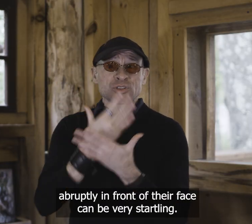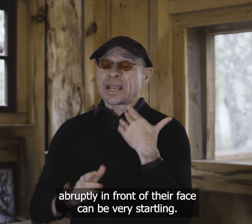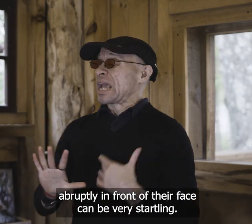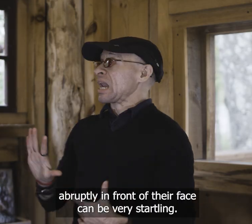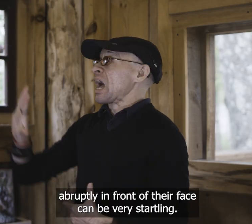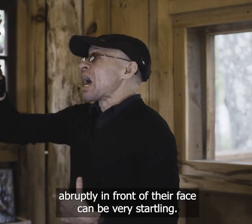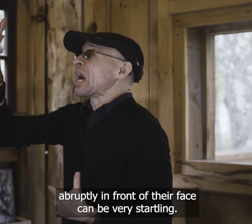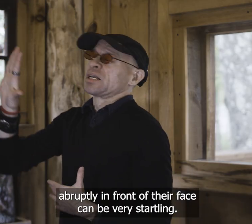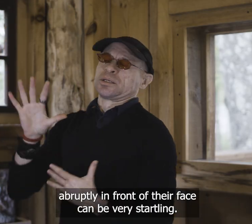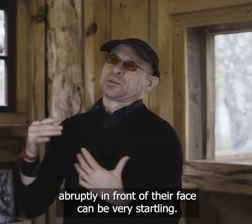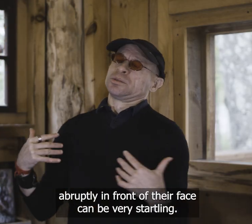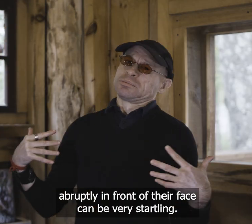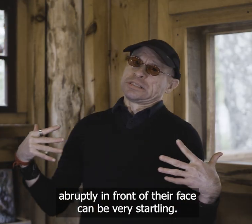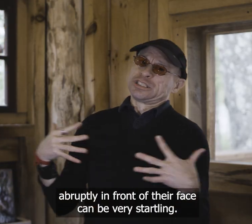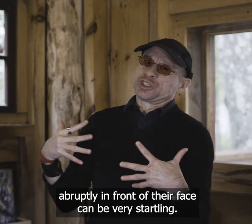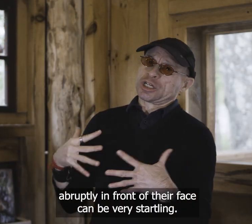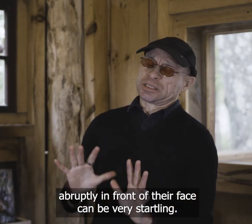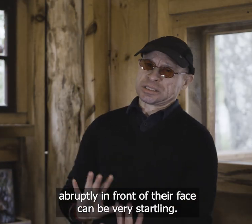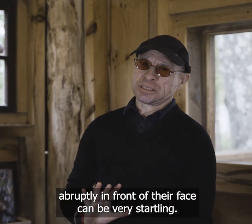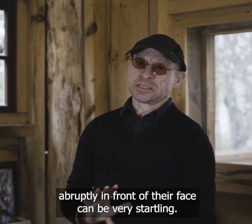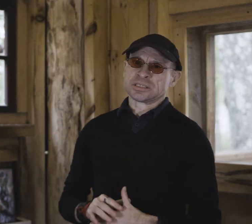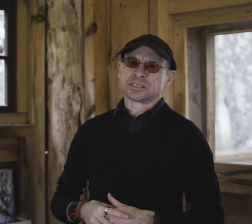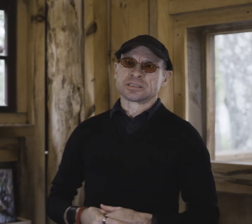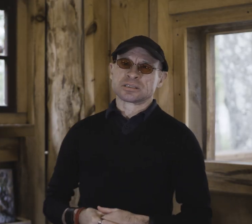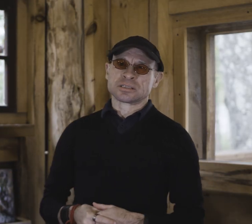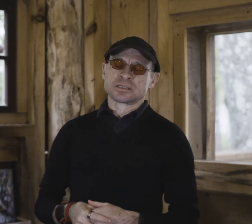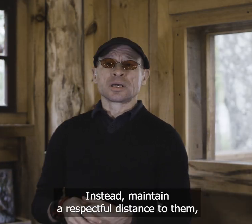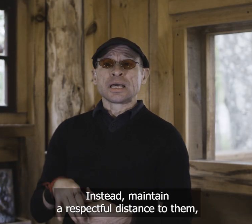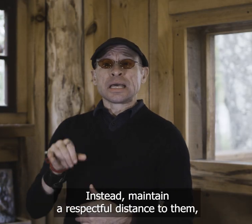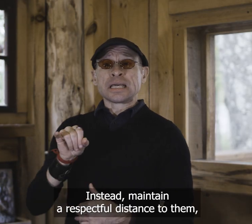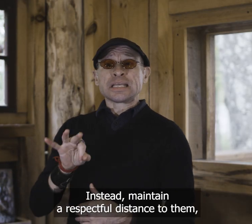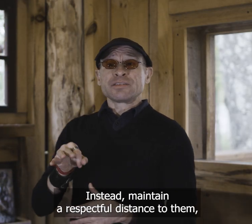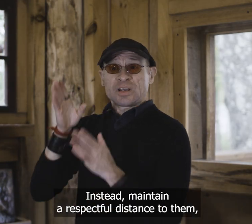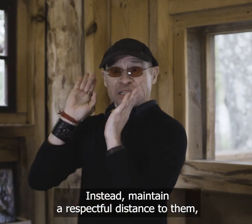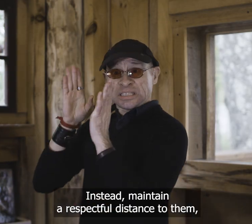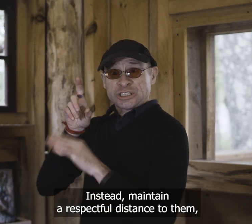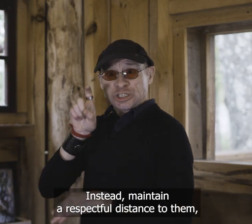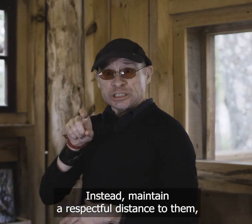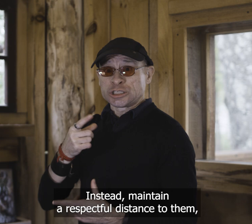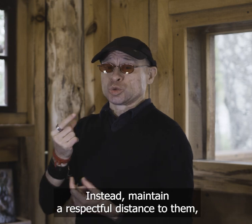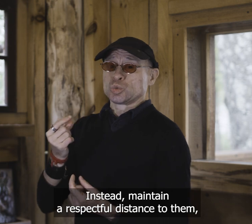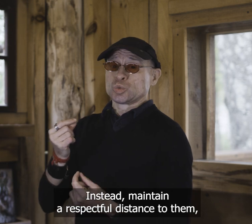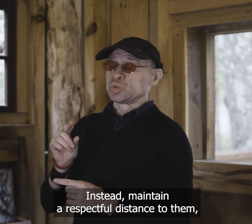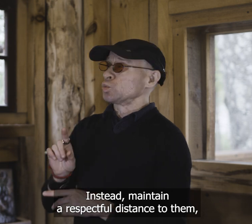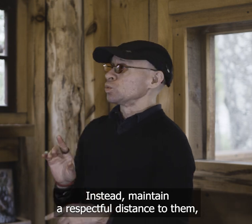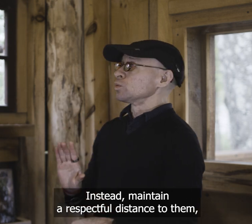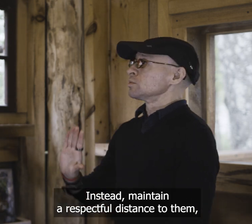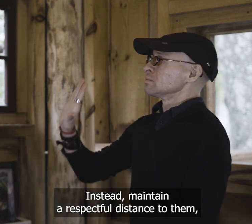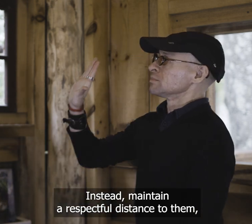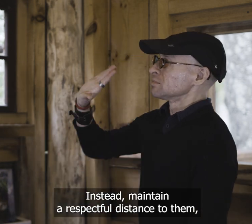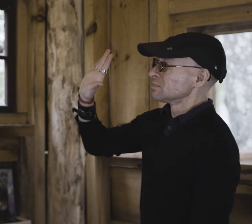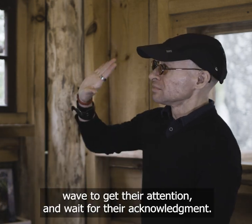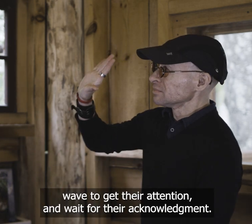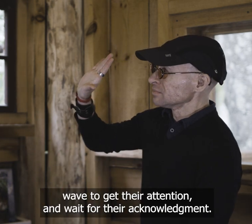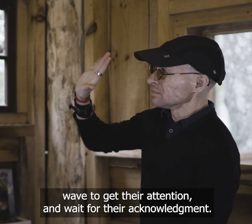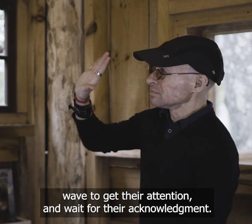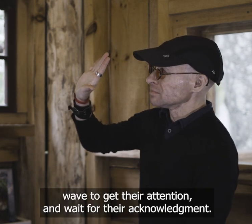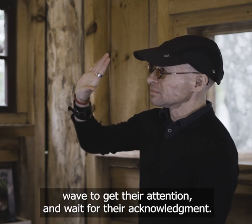abruptly in front of their face can be very startling. Instead, maintain a respectful distance to them. Wave to get